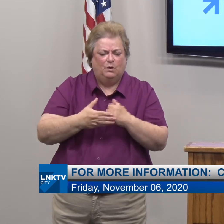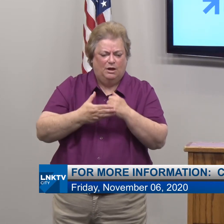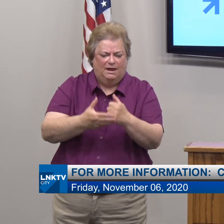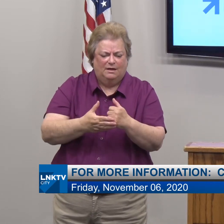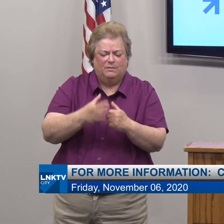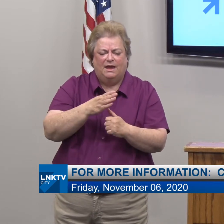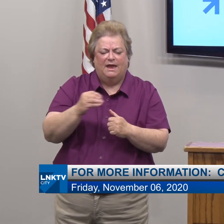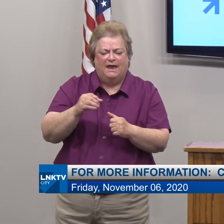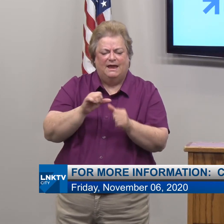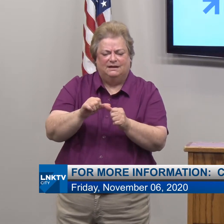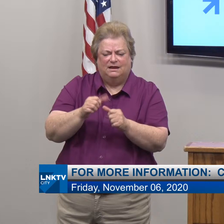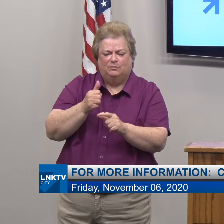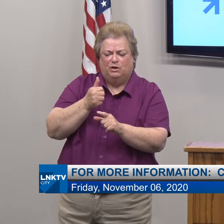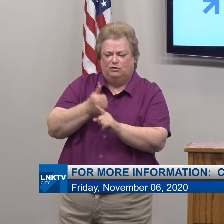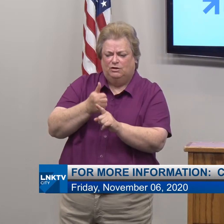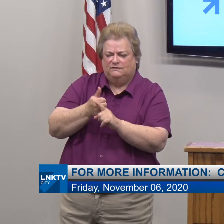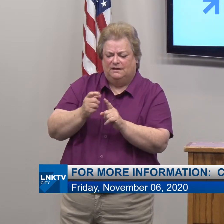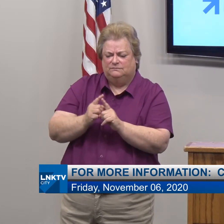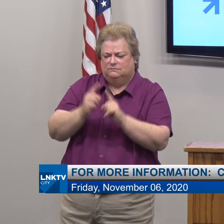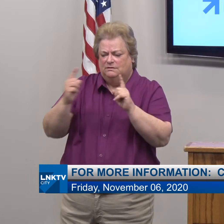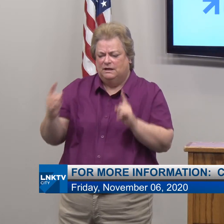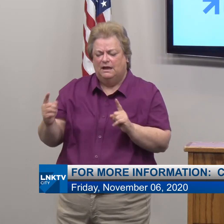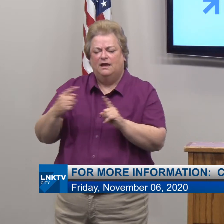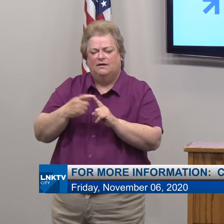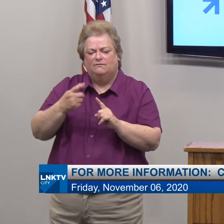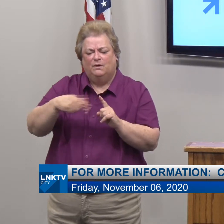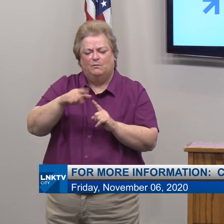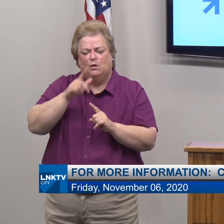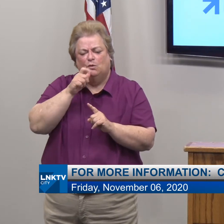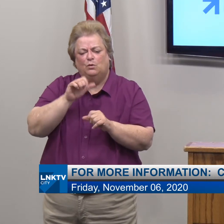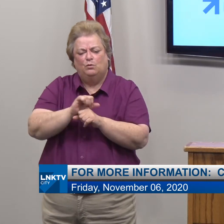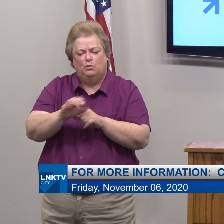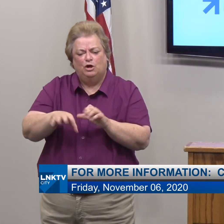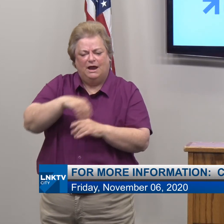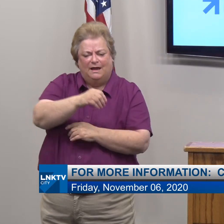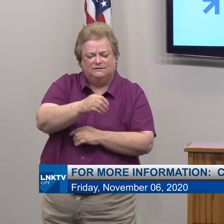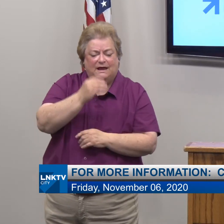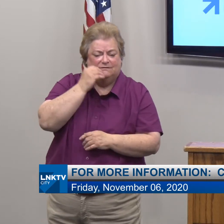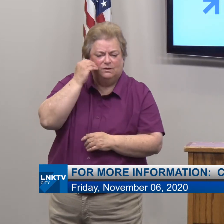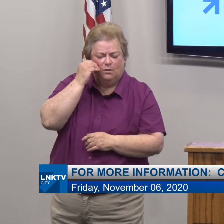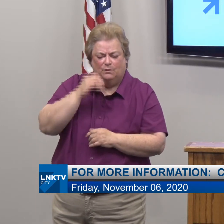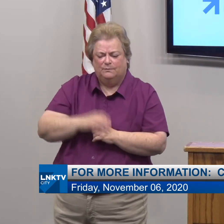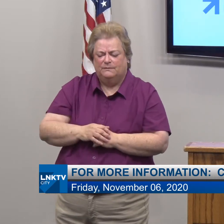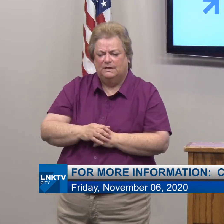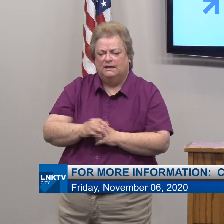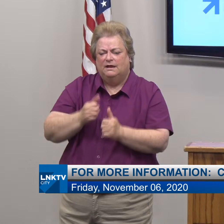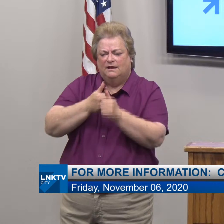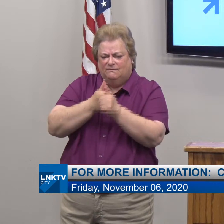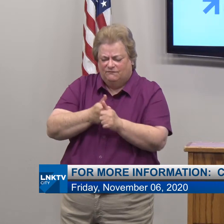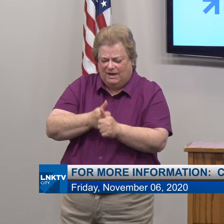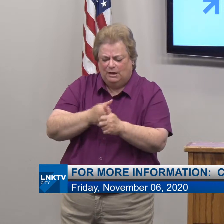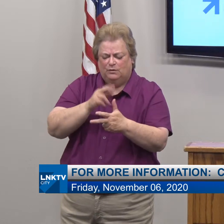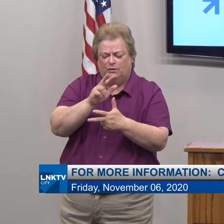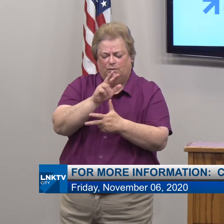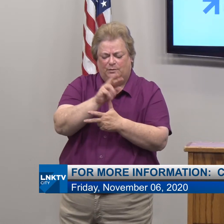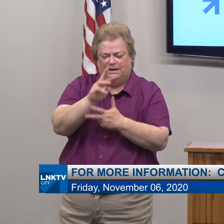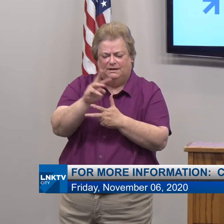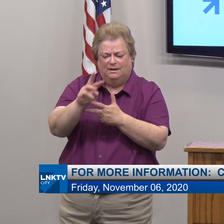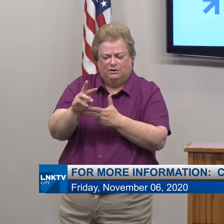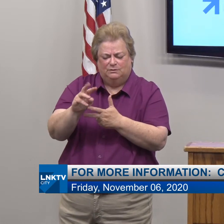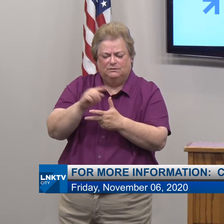distance yourself from the household members who work outside of the home. Be diligent in following the 3 W's. Wear a